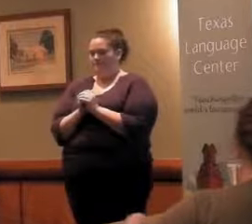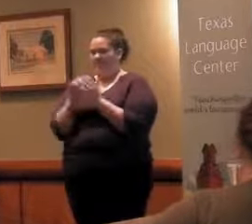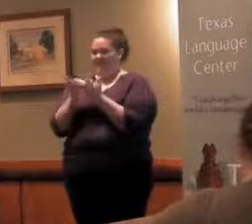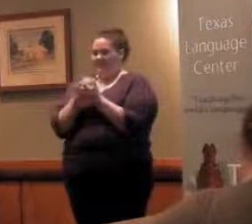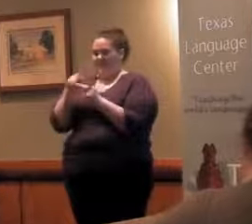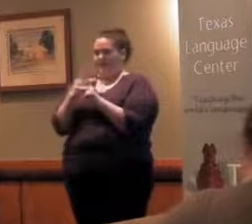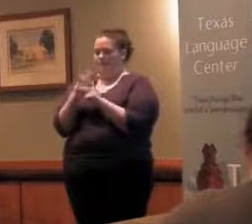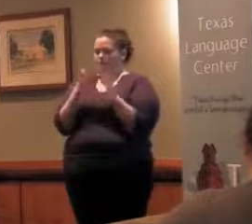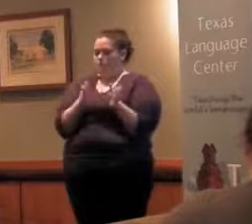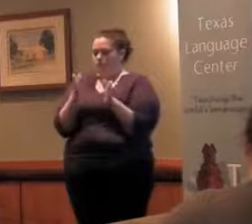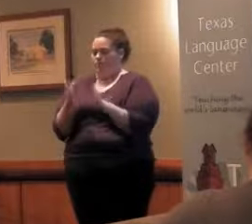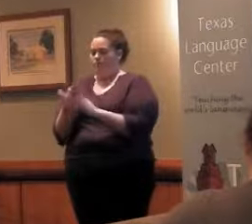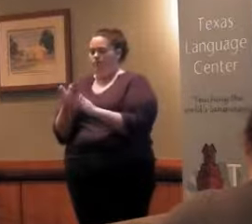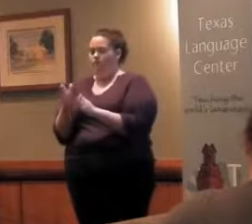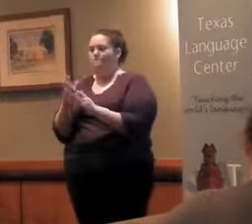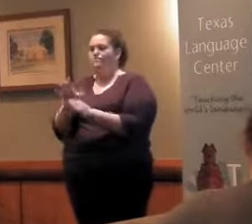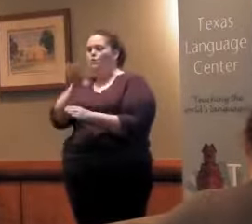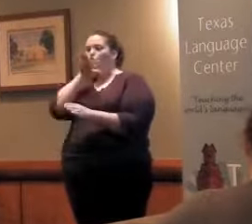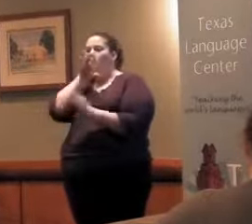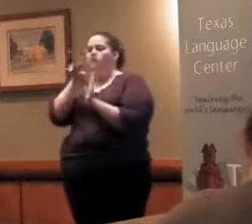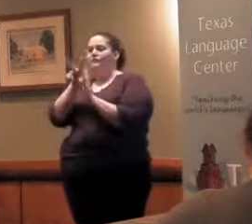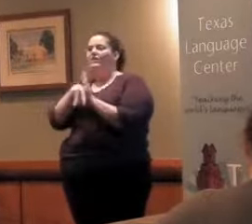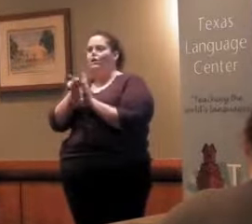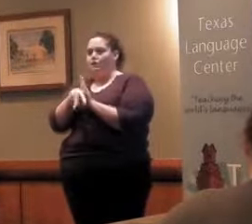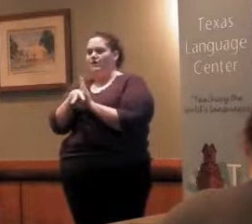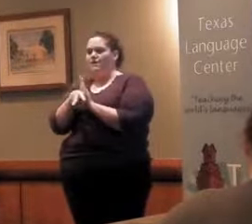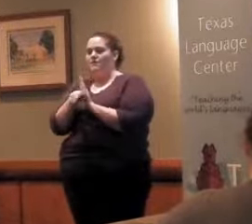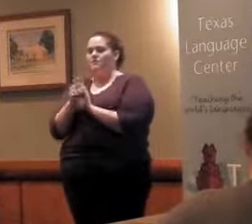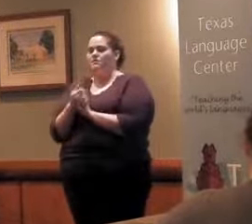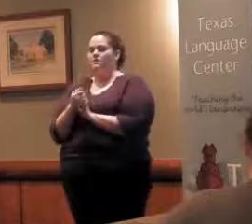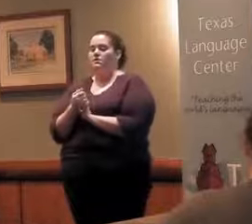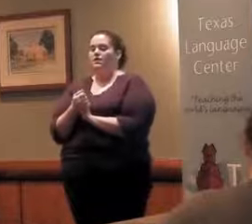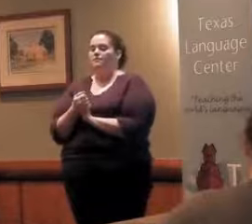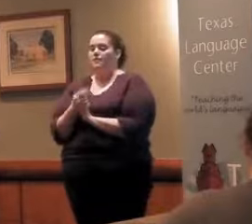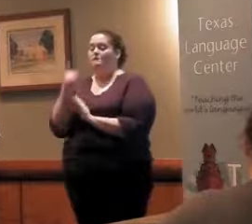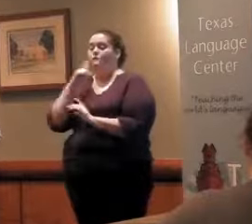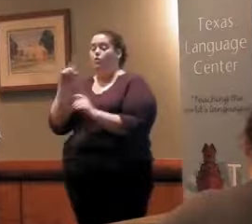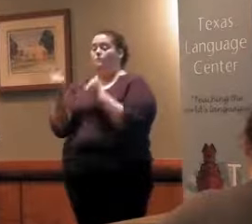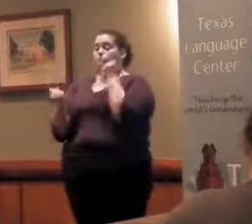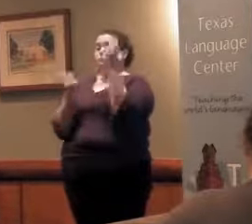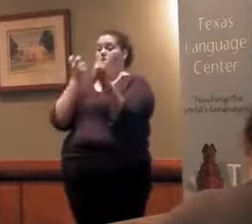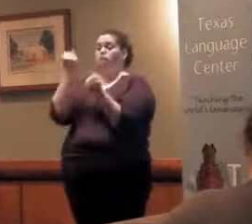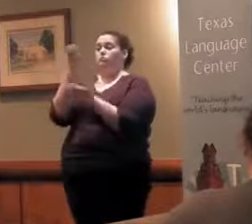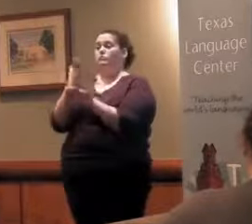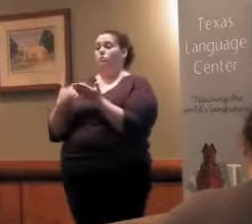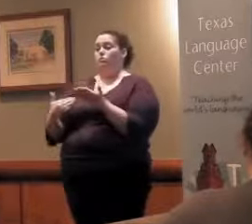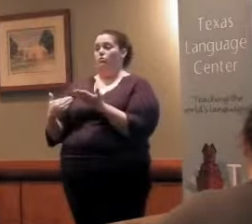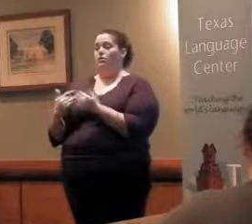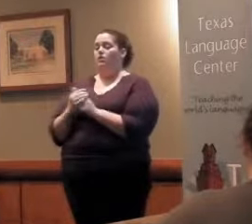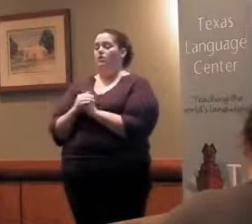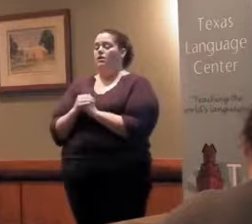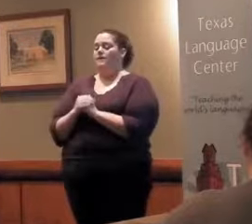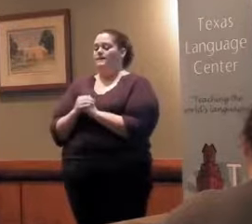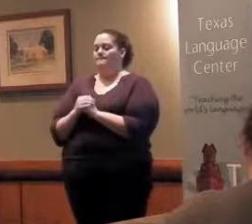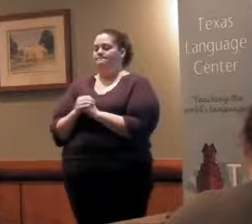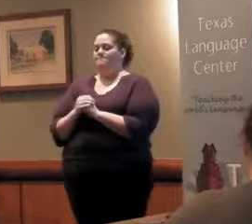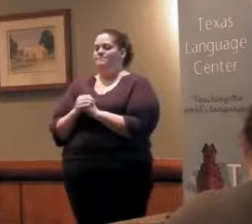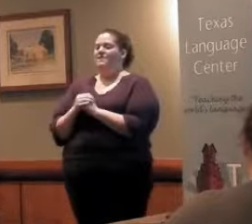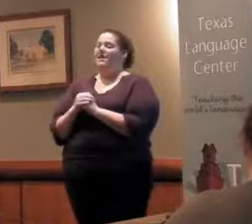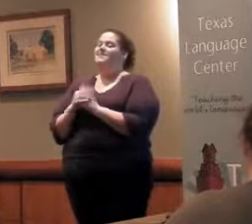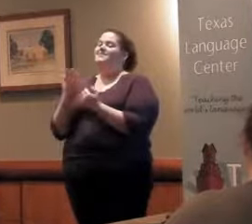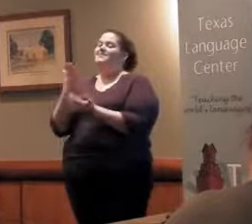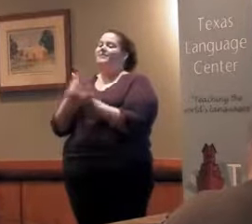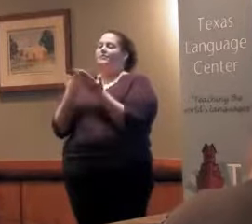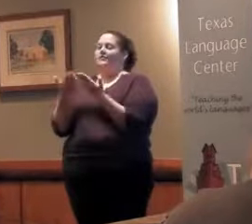preparation involves viewing videotapes. For the production components, As I mentioned, some of this overlaps